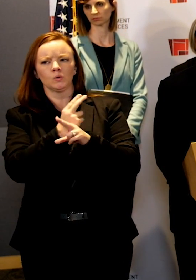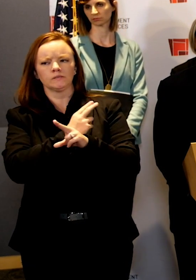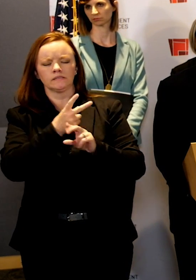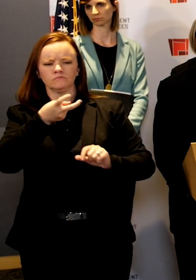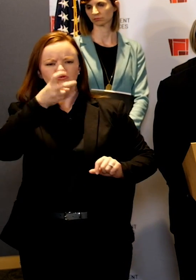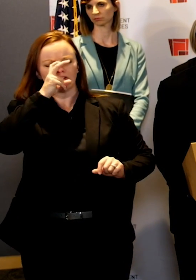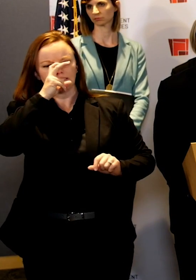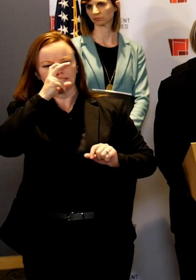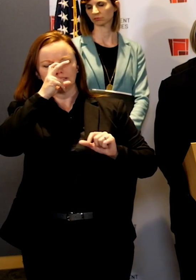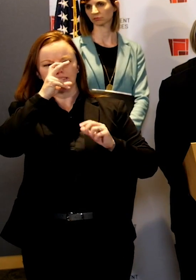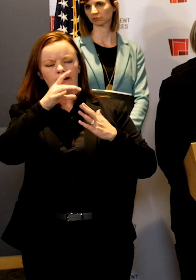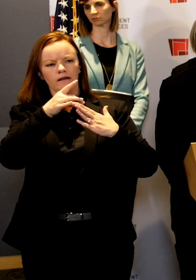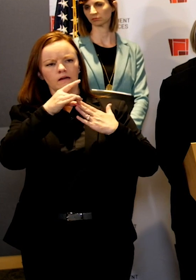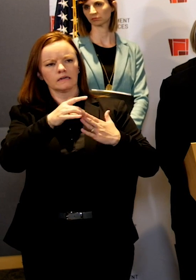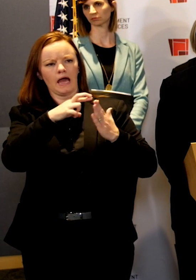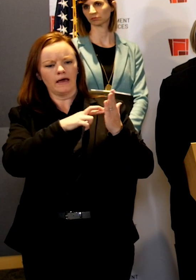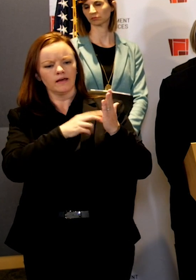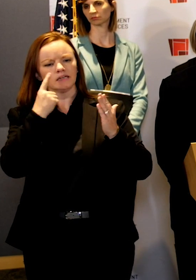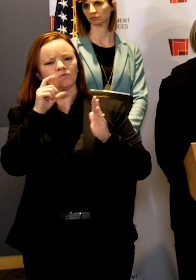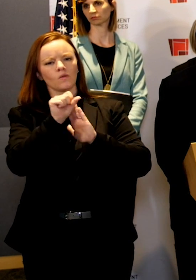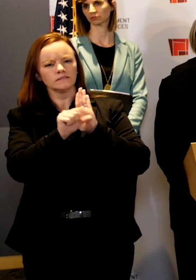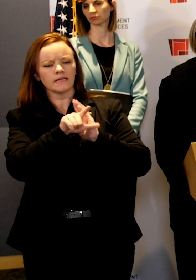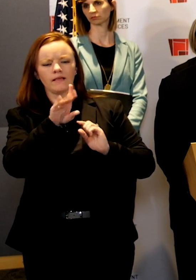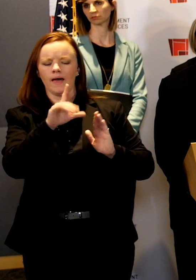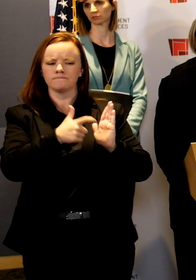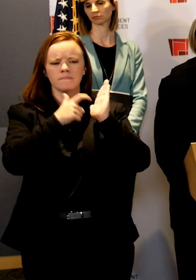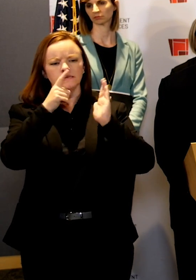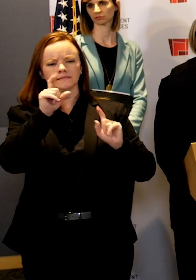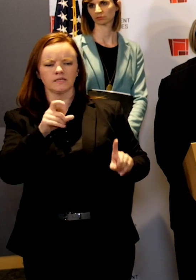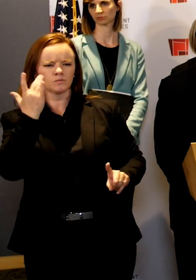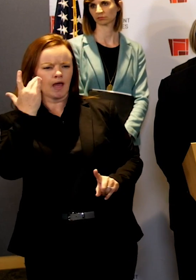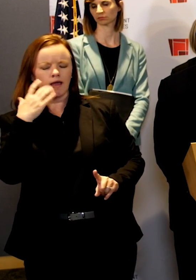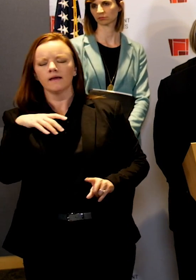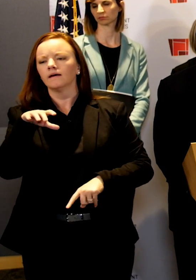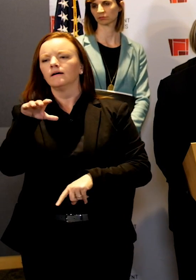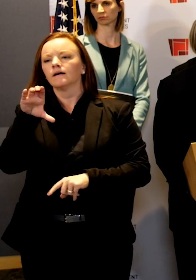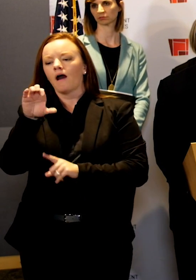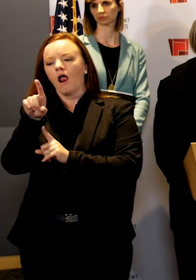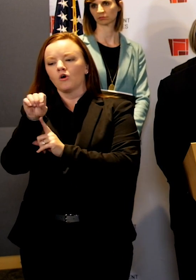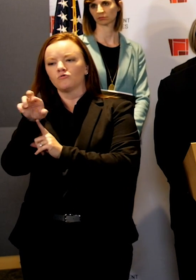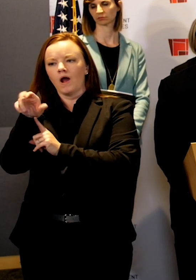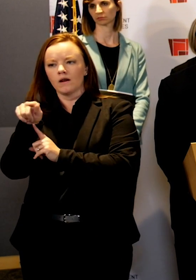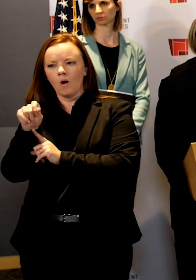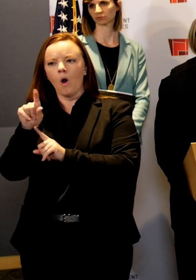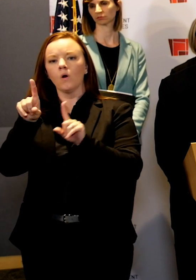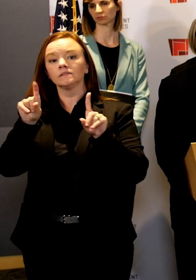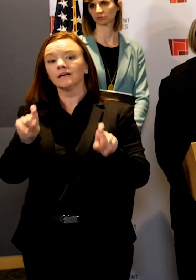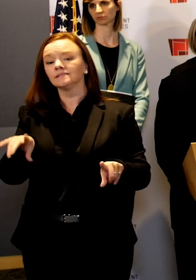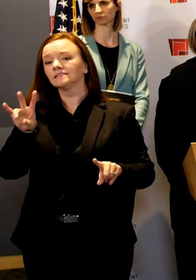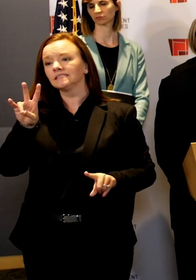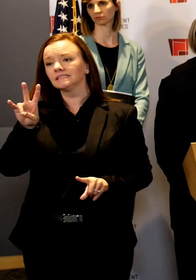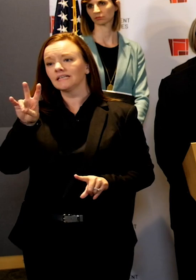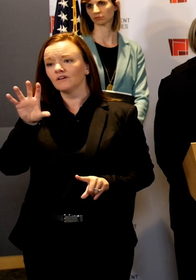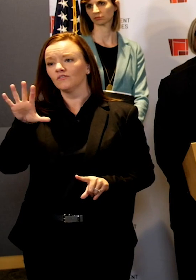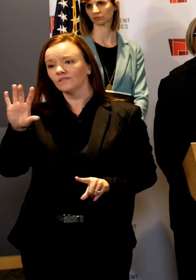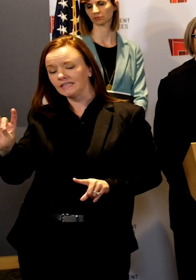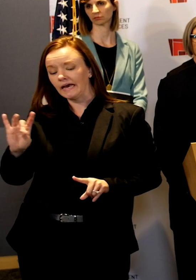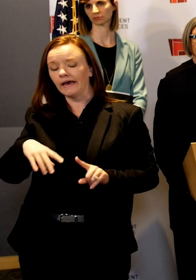strict guidelines for the state lab to test? We know Colorado has tested 758, New